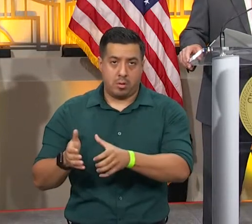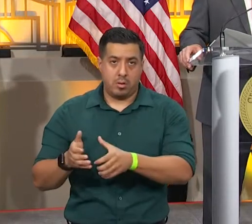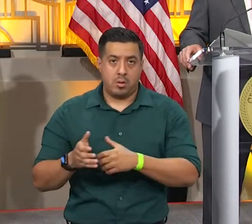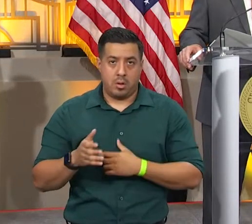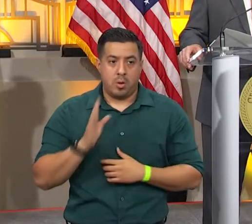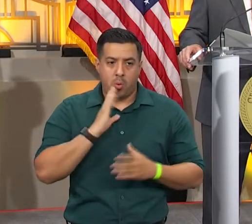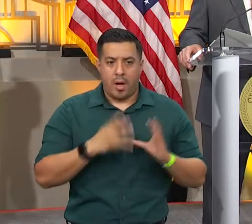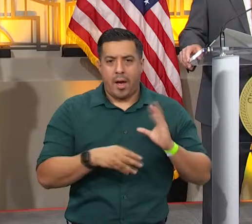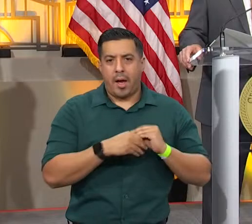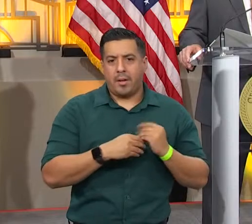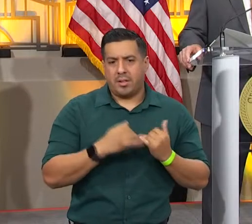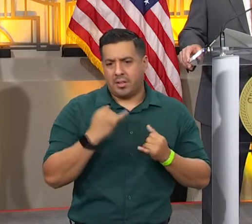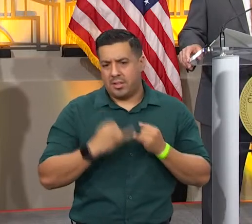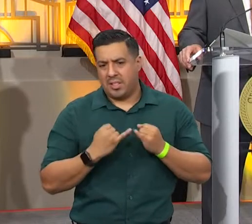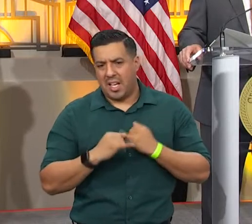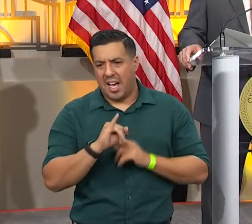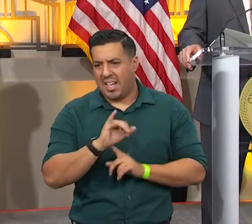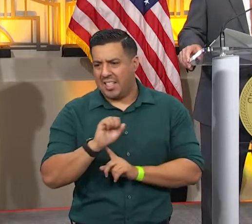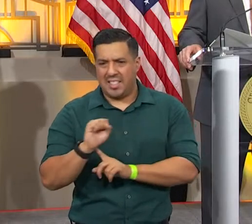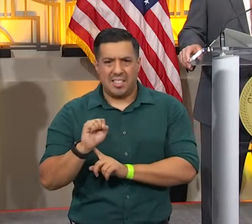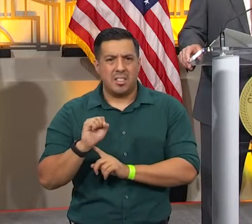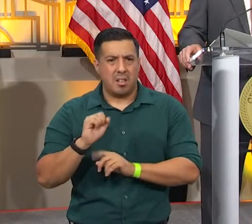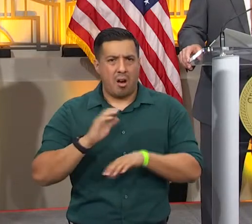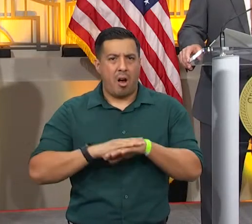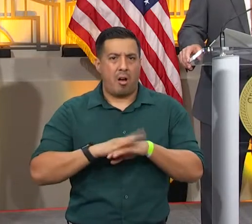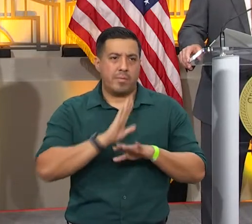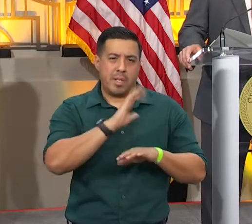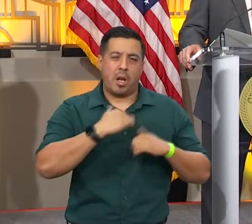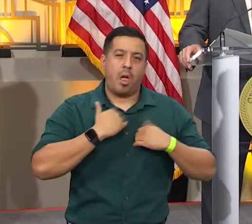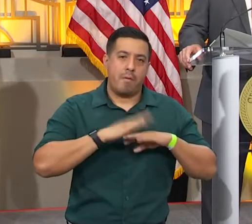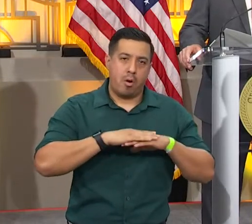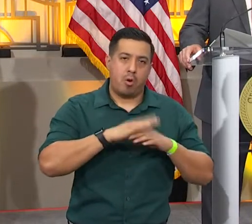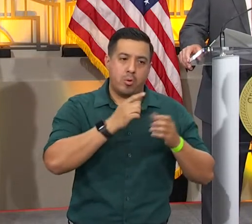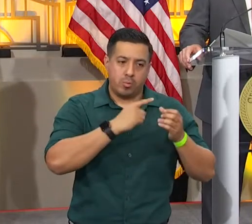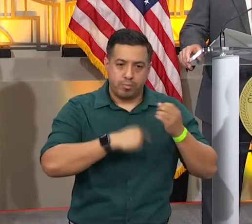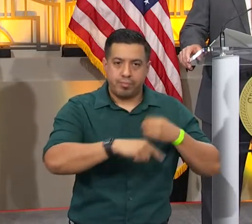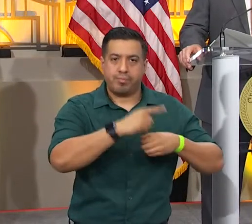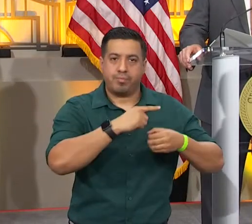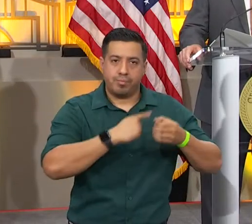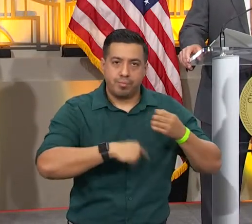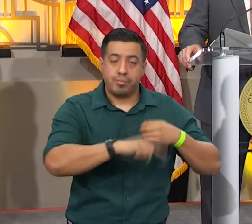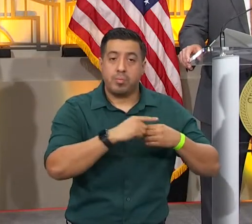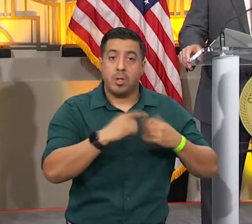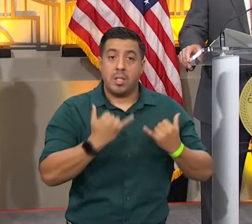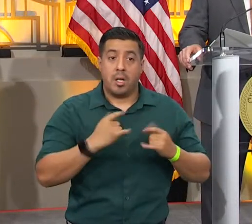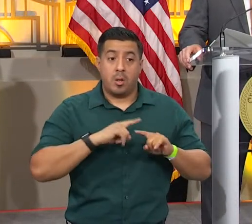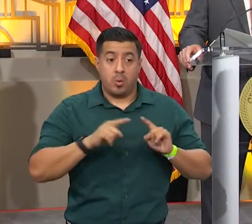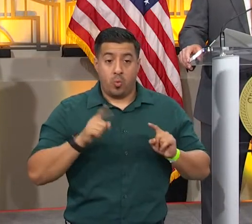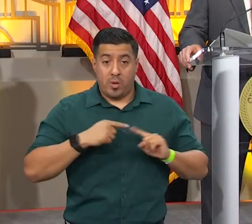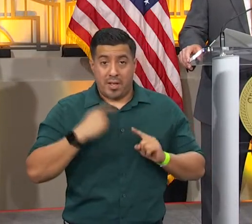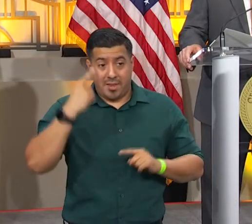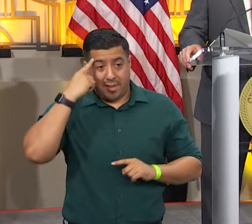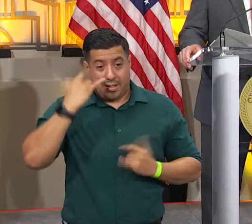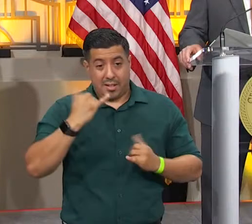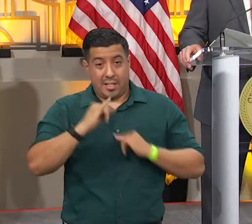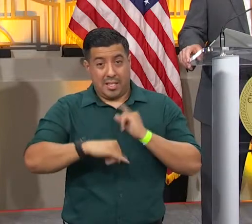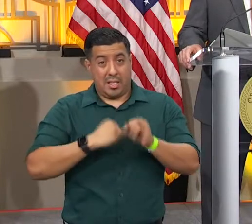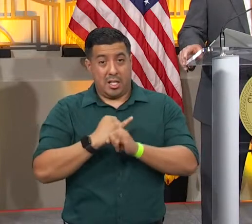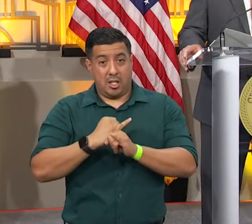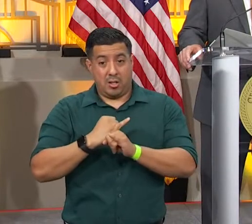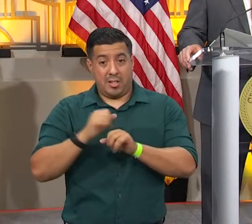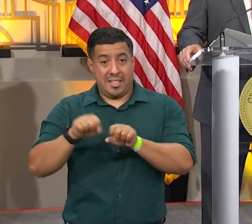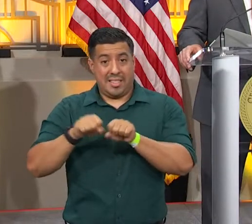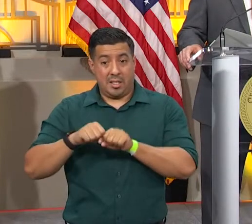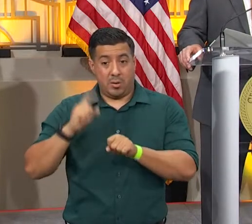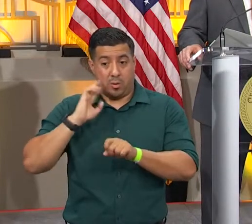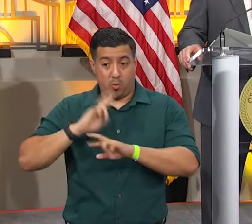the end of ISS's life on orbit. When it's determined that it's time to retire the International Space Station,